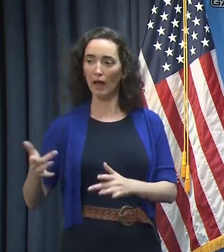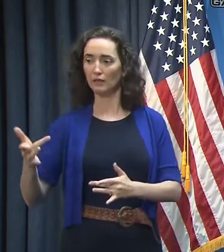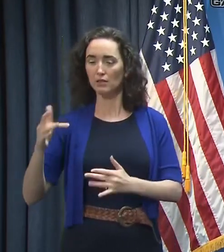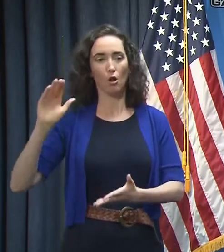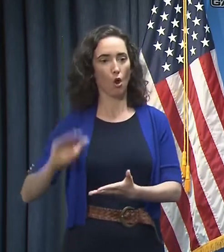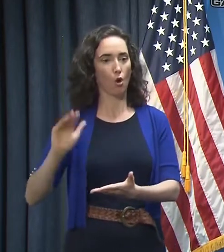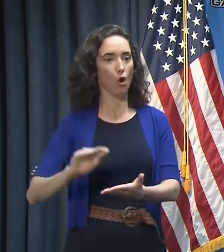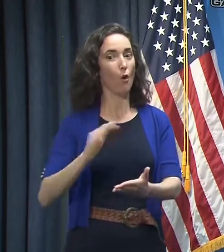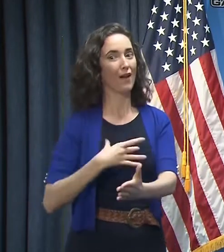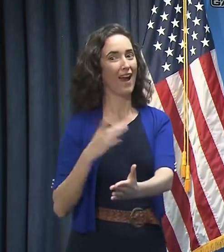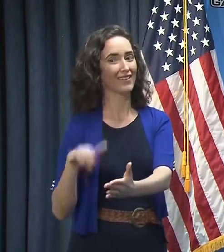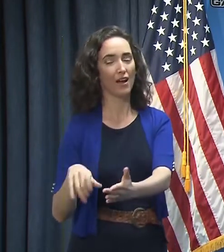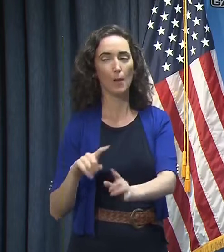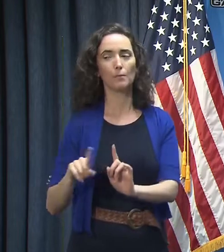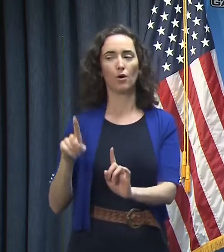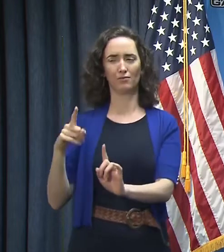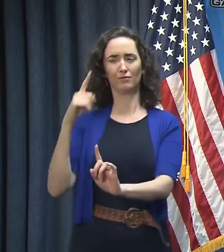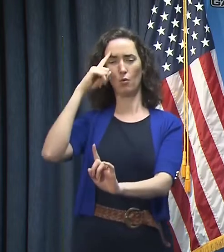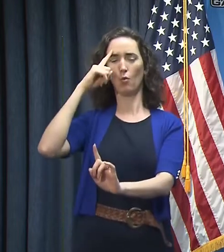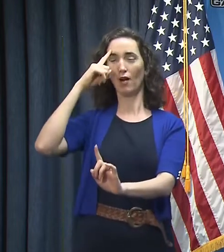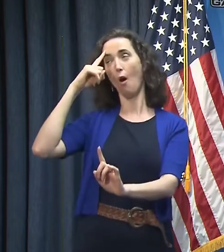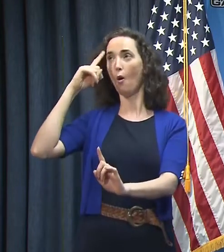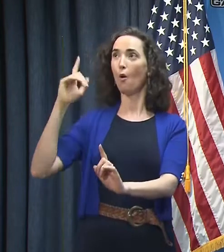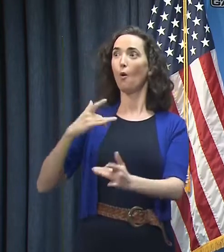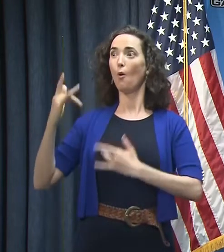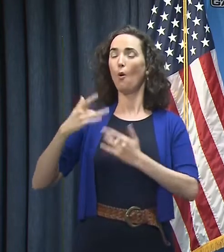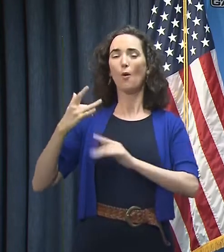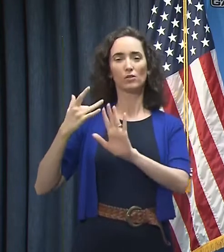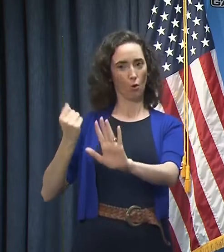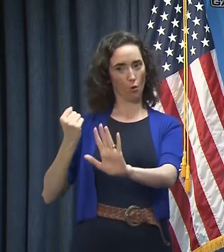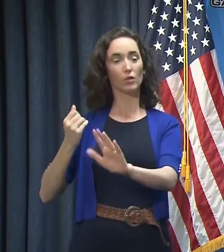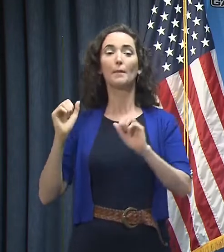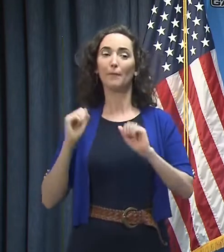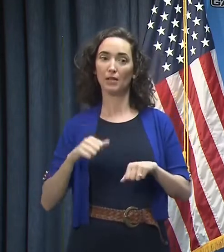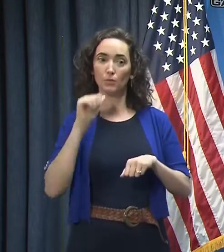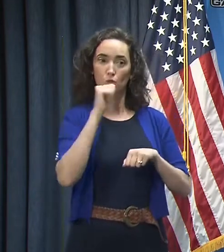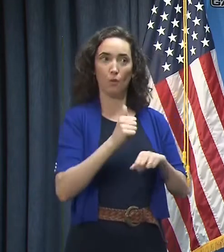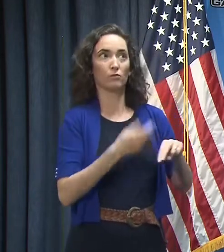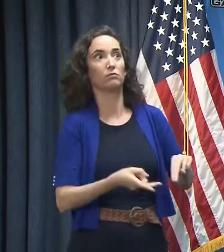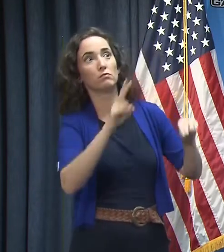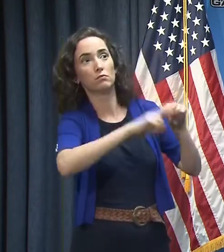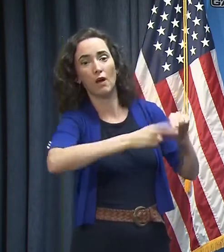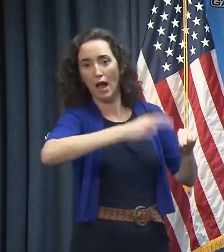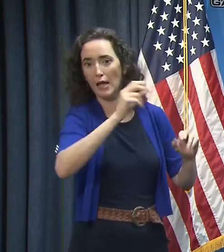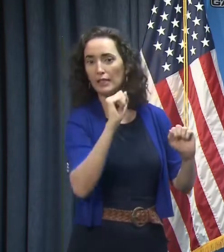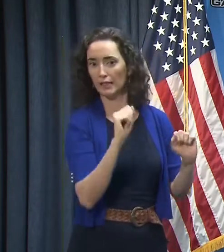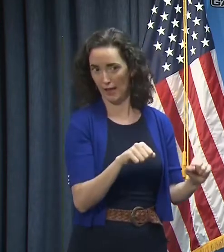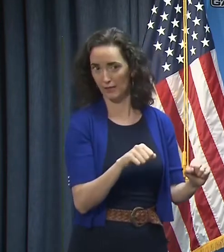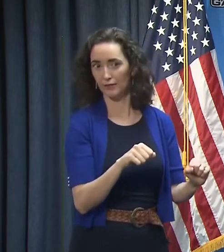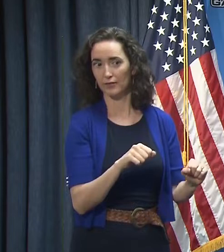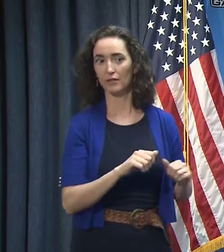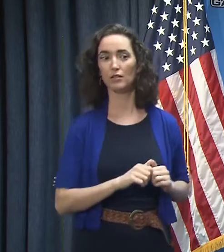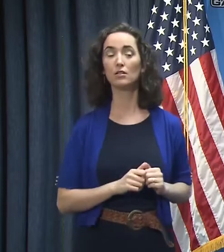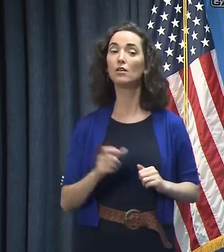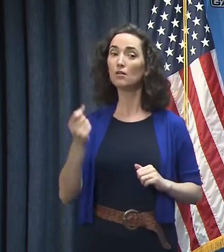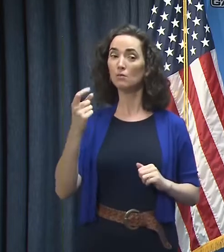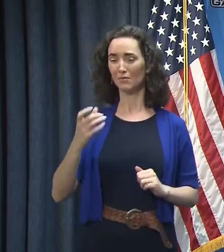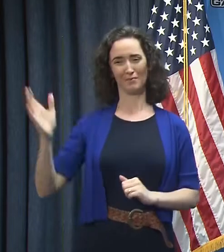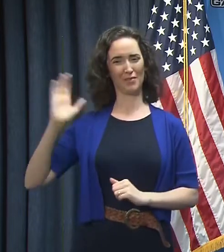want to make sure that there's an expectation that things might increase again. Now, I certainly don't expect a 5 times